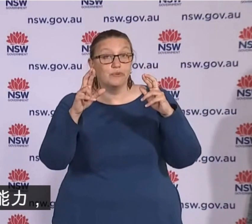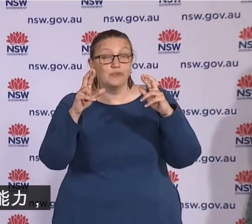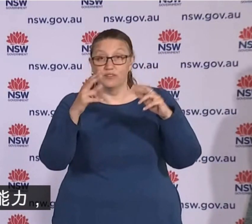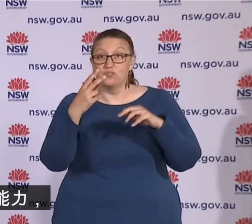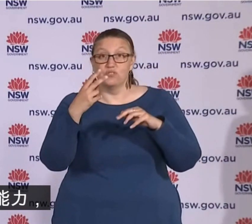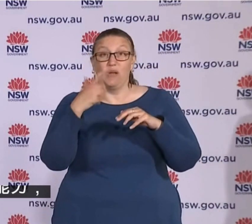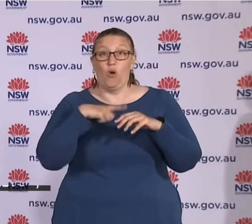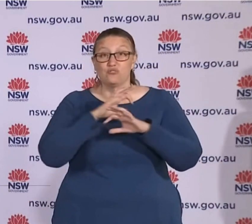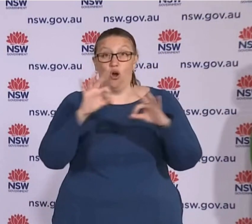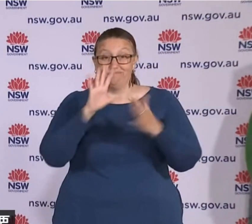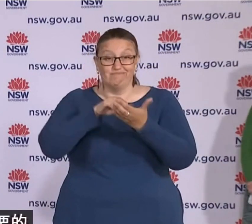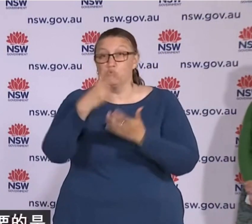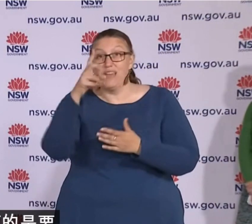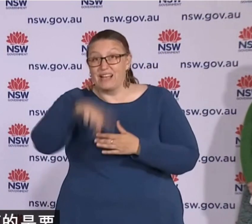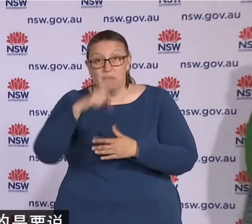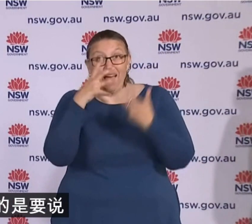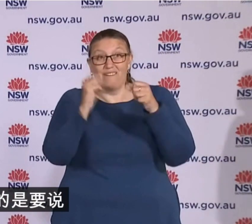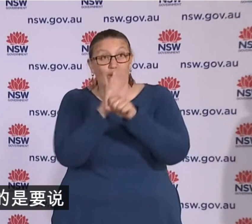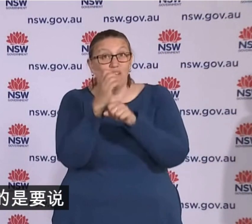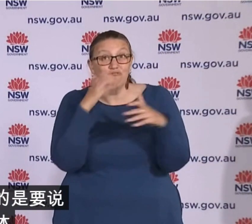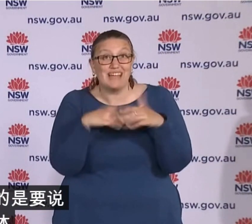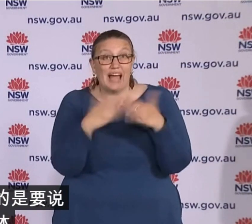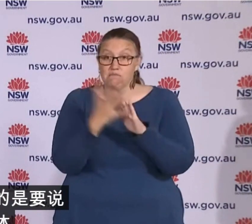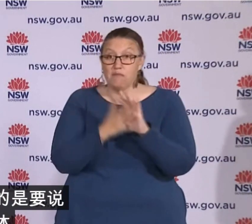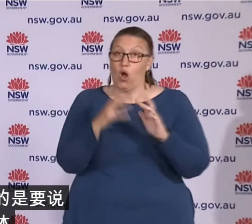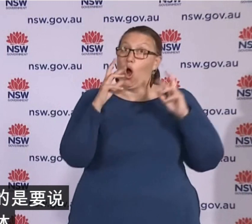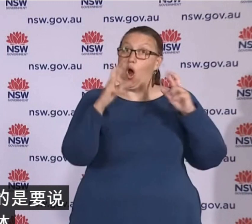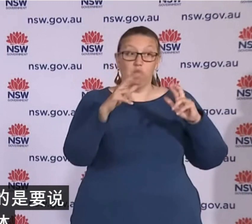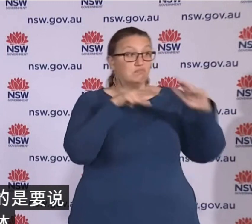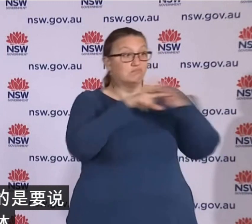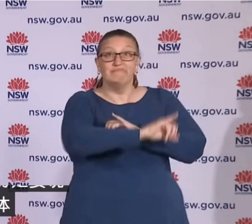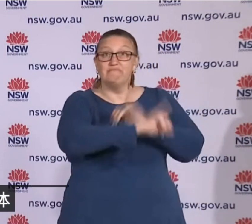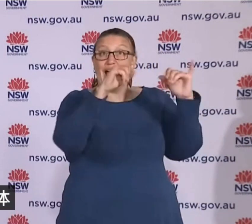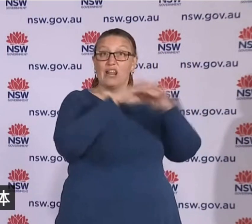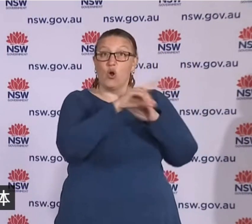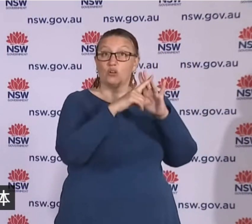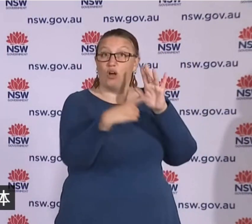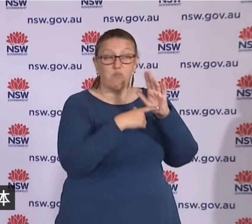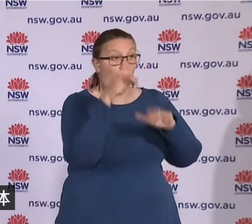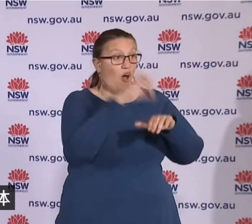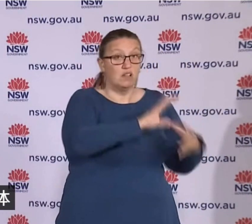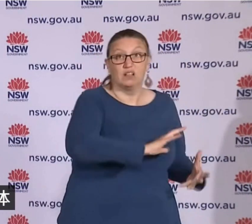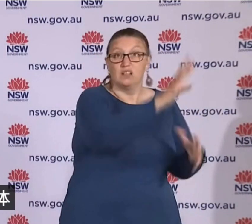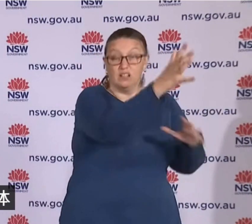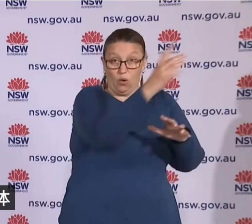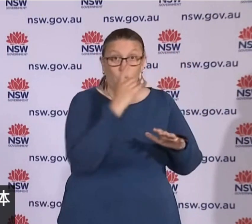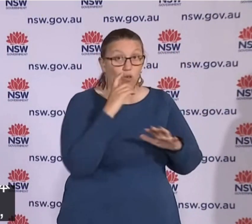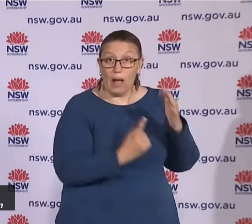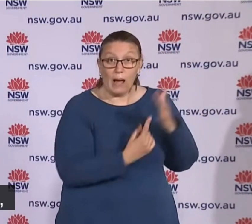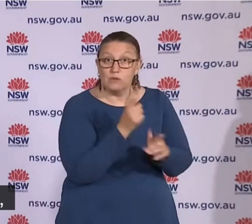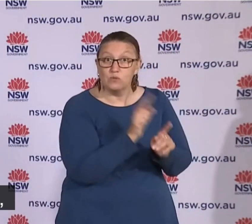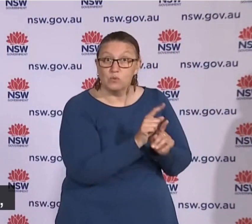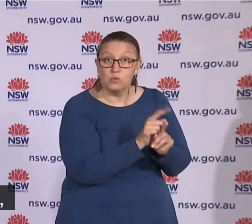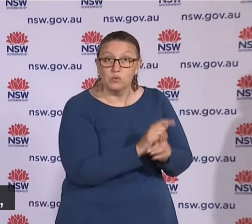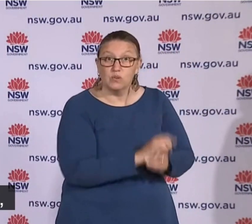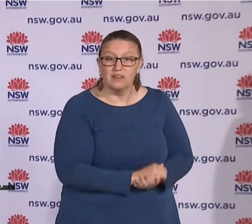modelling Look, I think it's important to say that we're seeing a variety of different effects coming to the